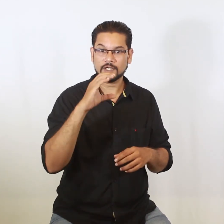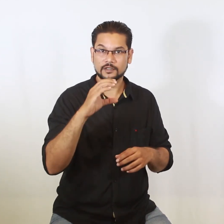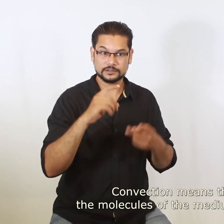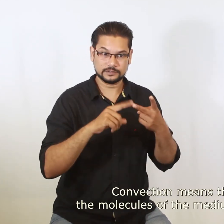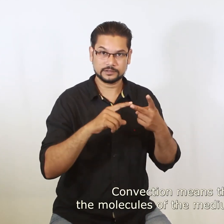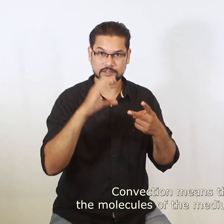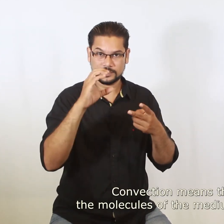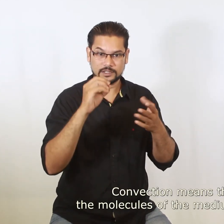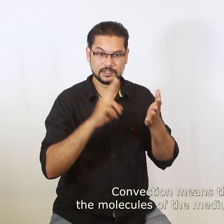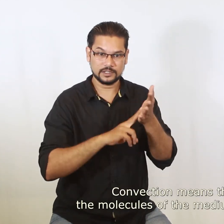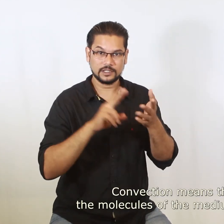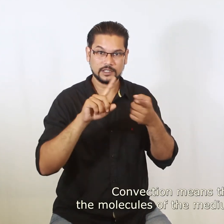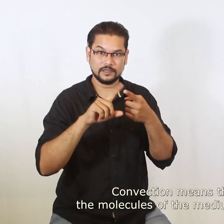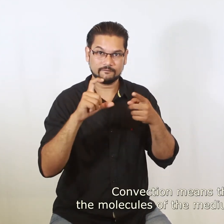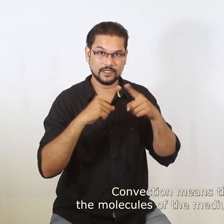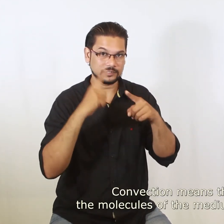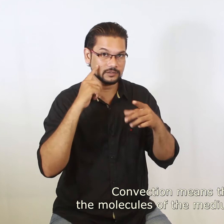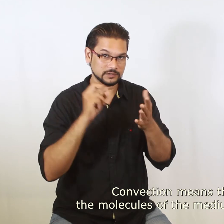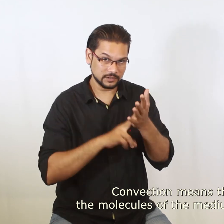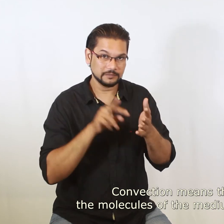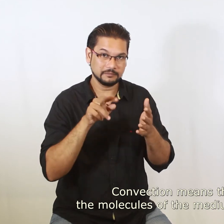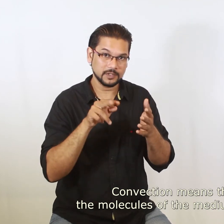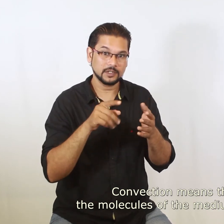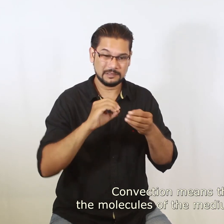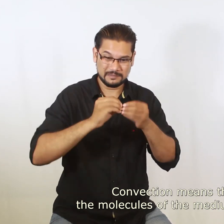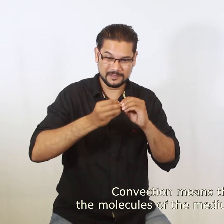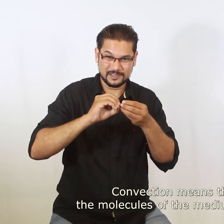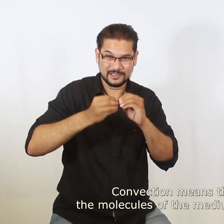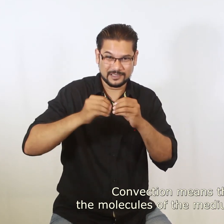Convection means that the molecules of the medium move.